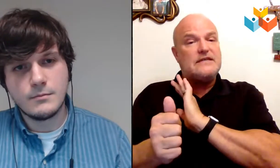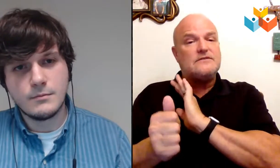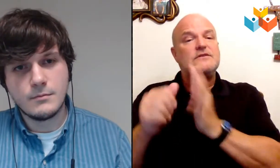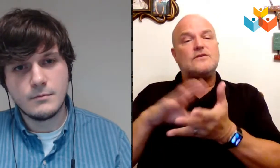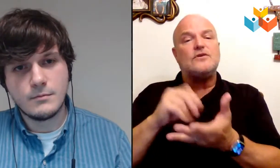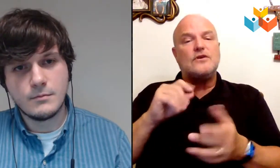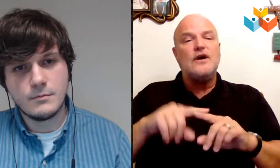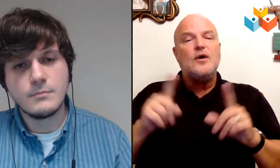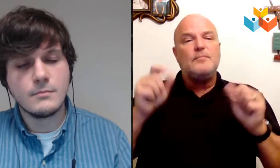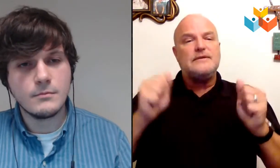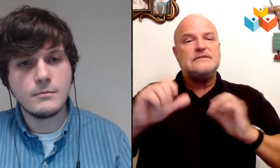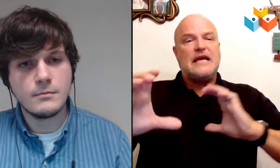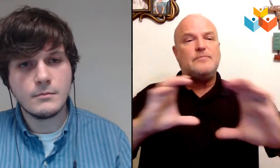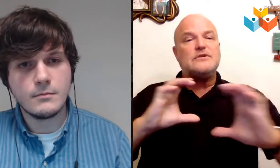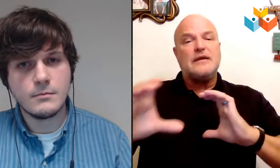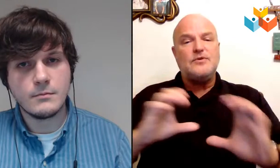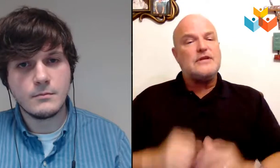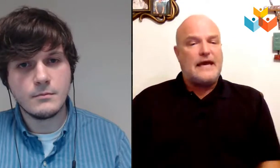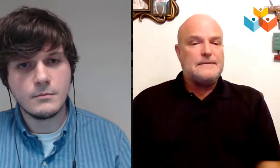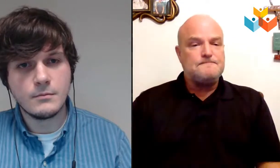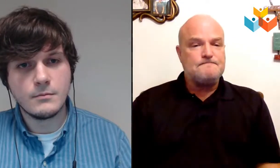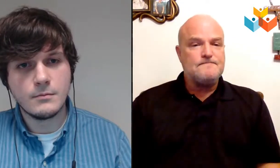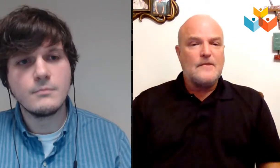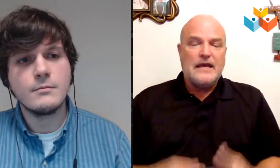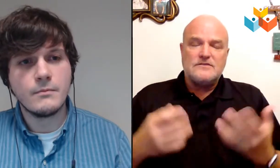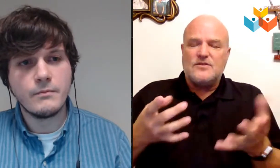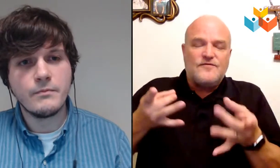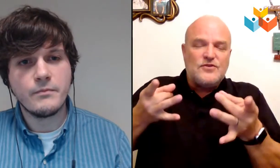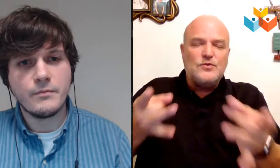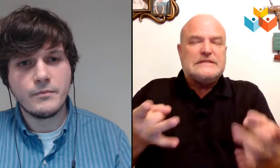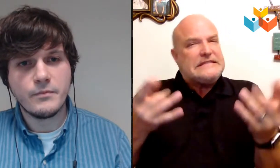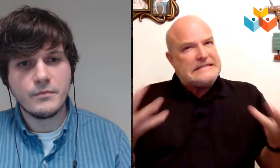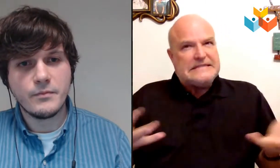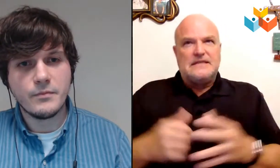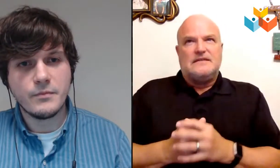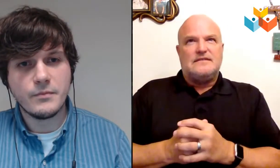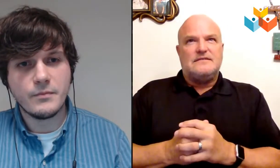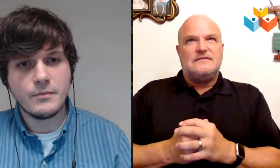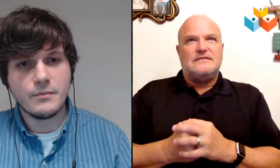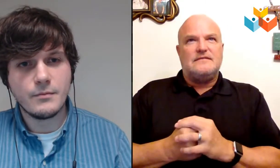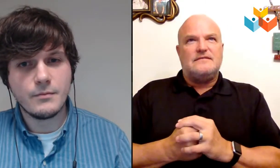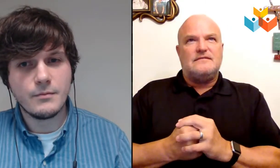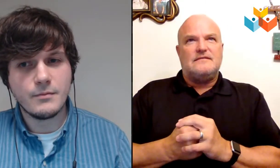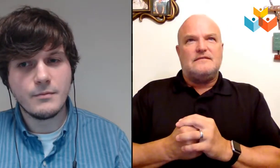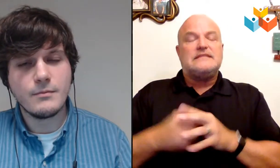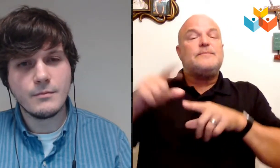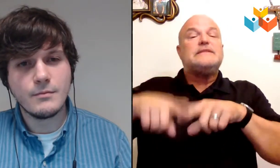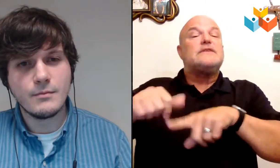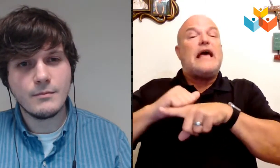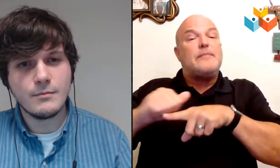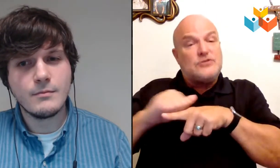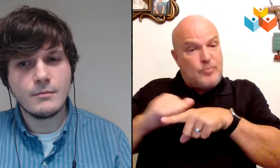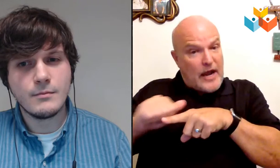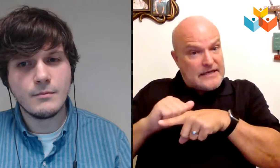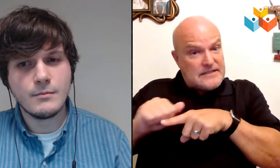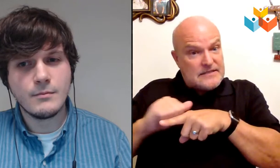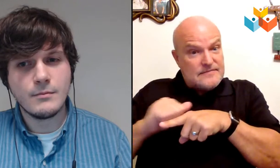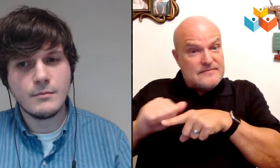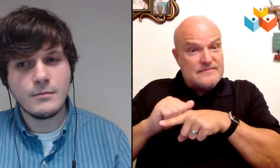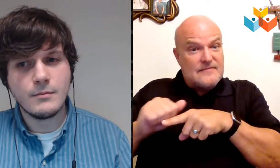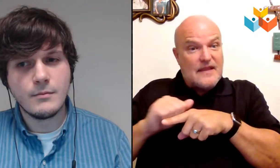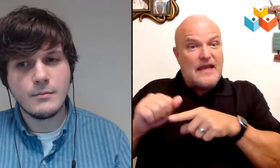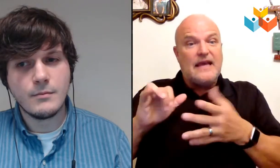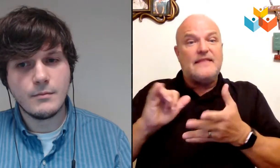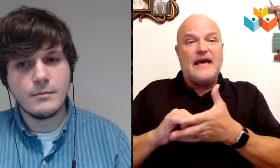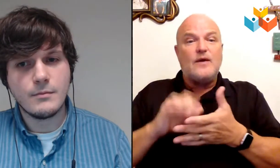nother skill to learn, but just able to communicate. And so fluent, it depends on how much you